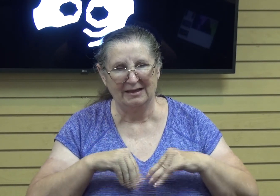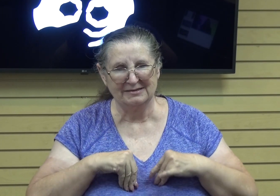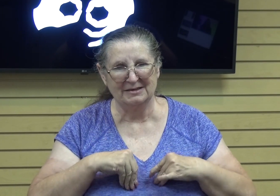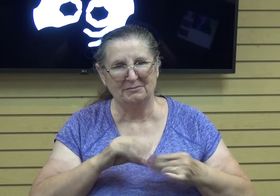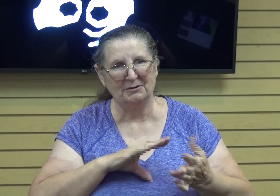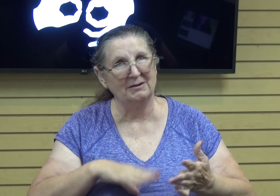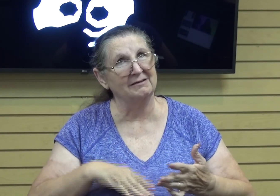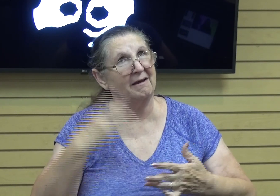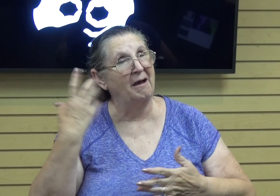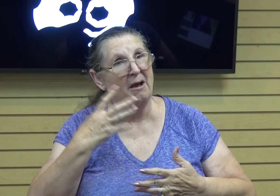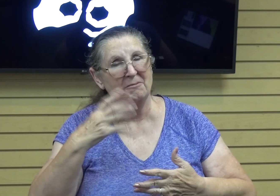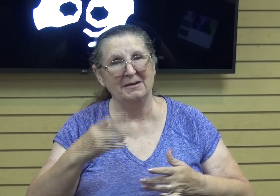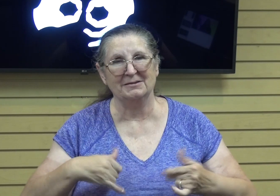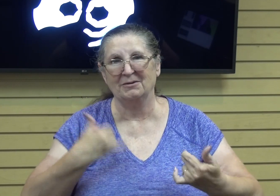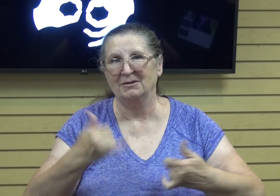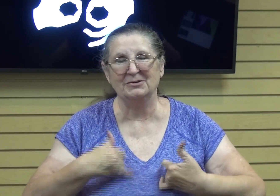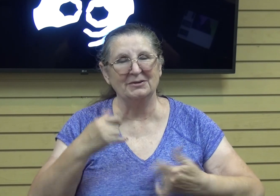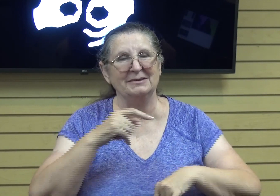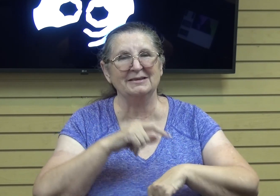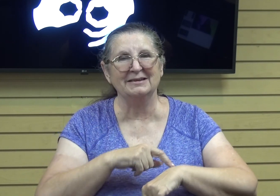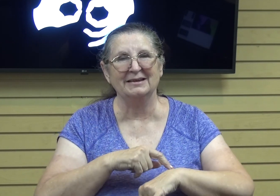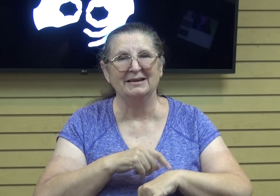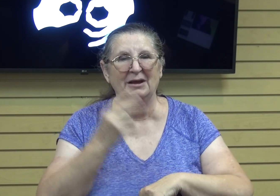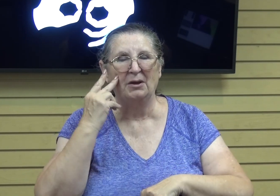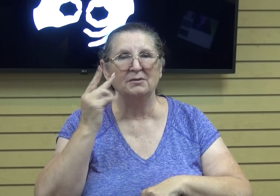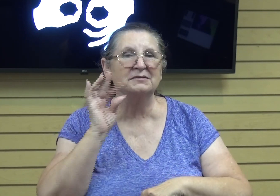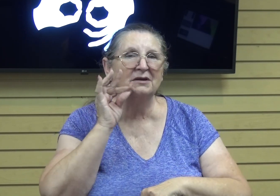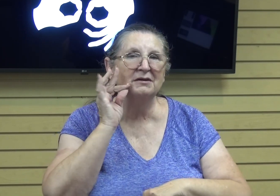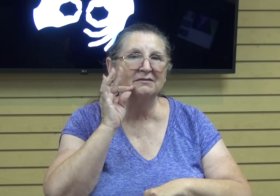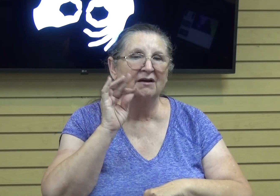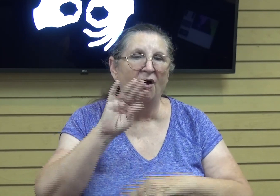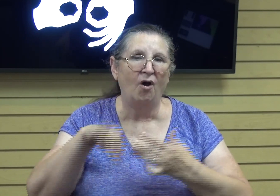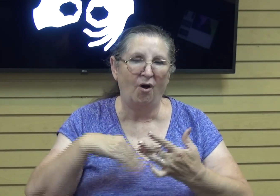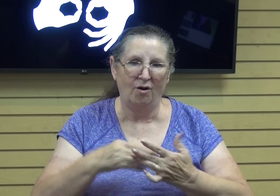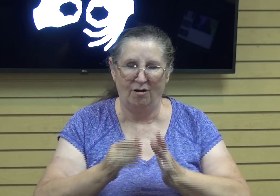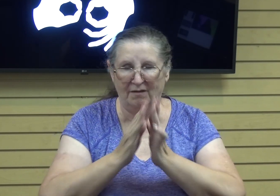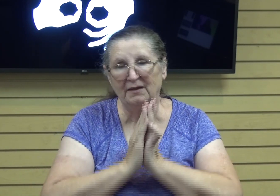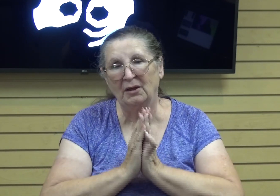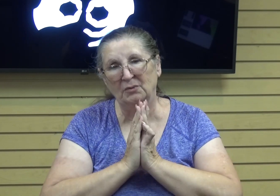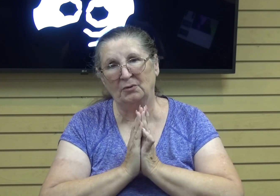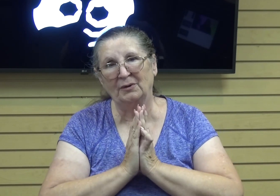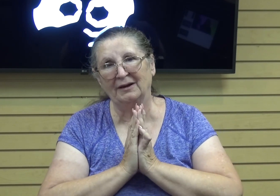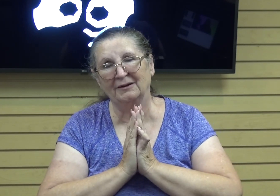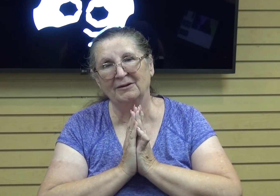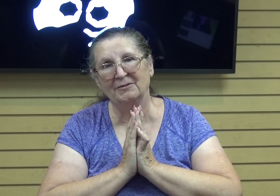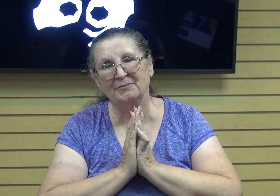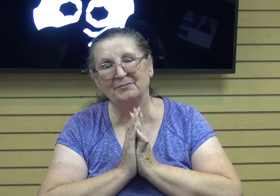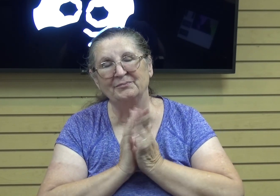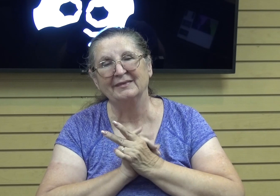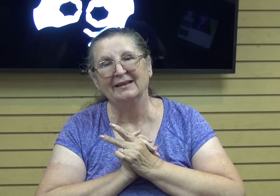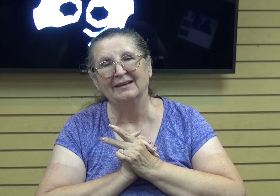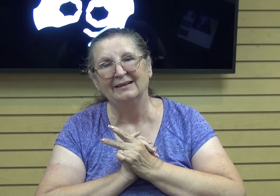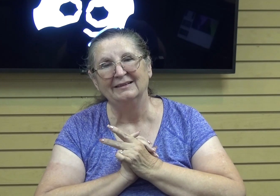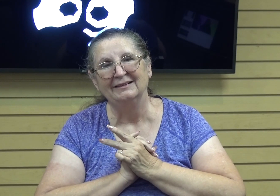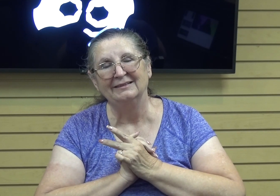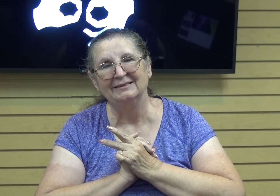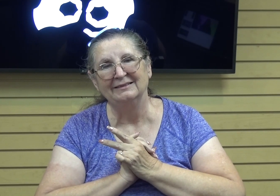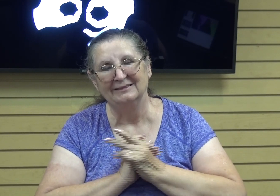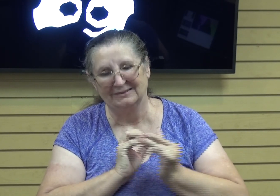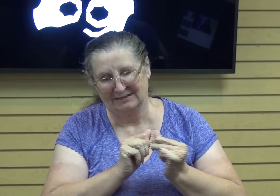to rejoice, because we saw the fruits of all that prayer that we've done together with